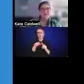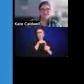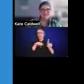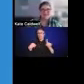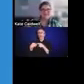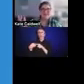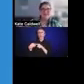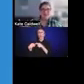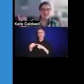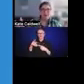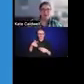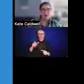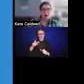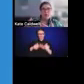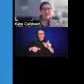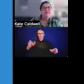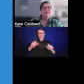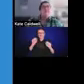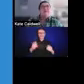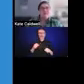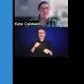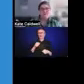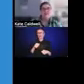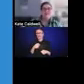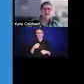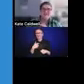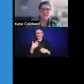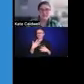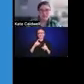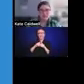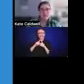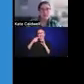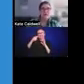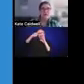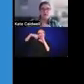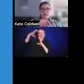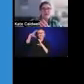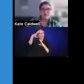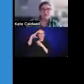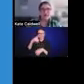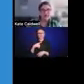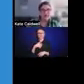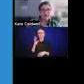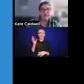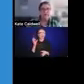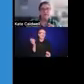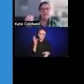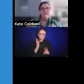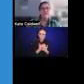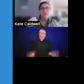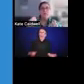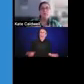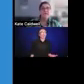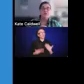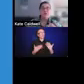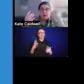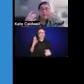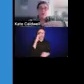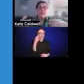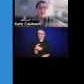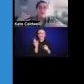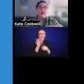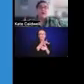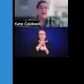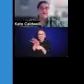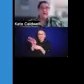video cameras these days. A way to take videos, whether it's on a cell phone or another method, but you give them a way to